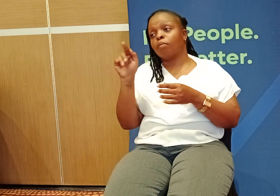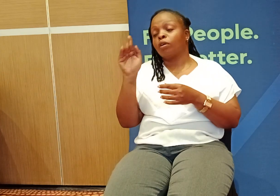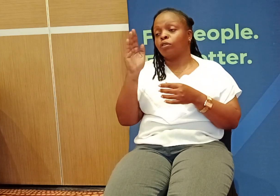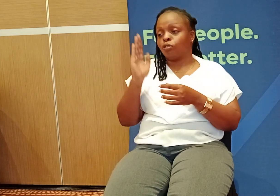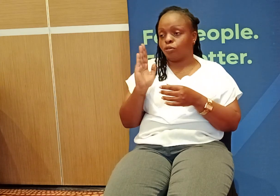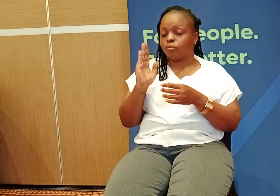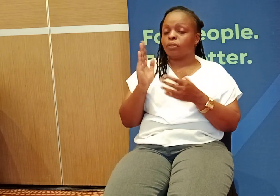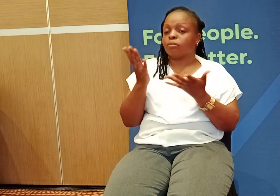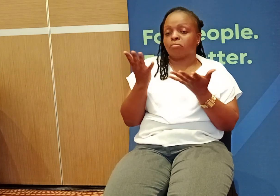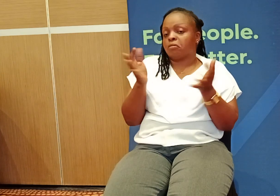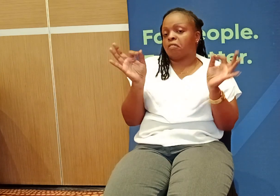rehabilitated.